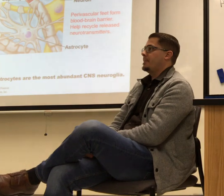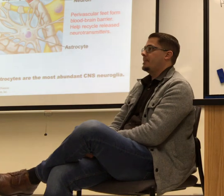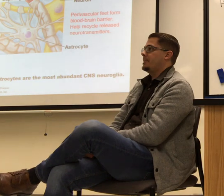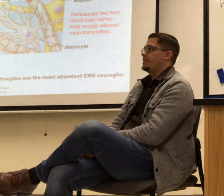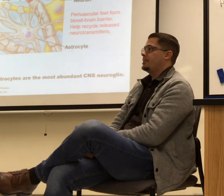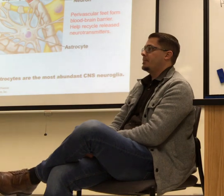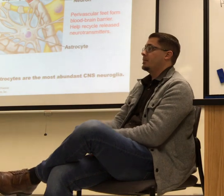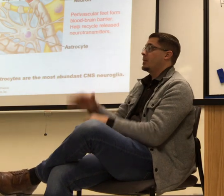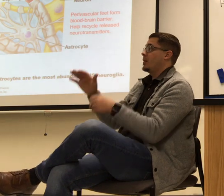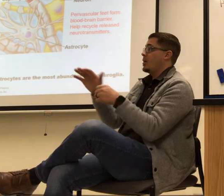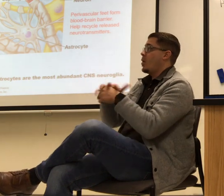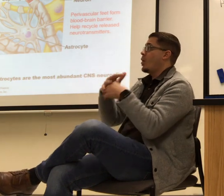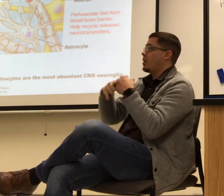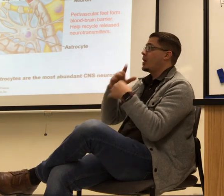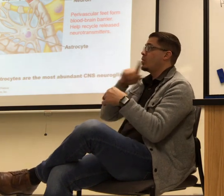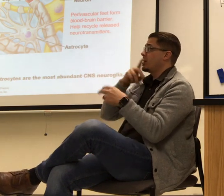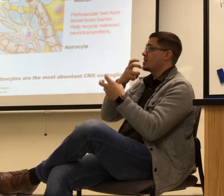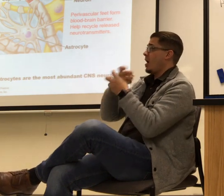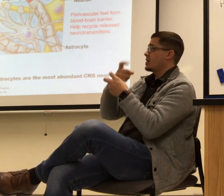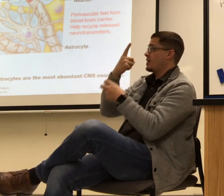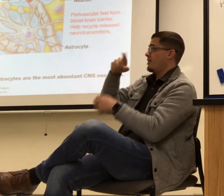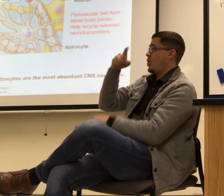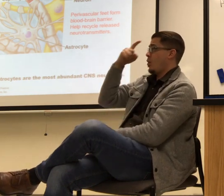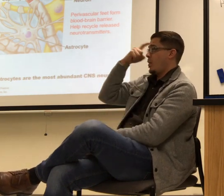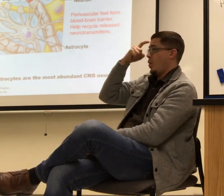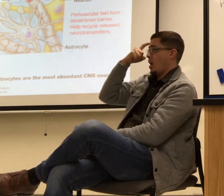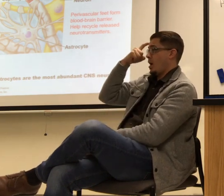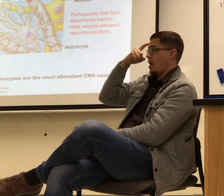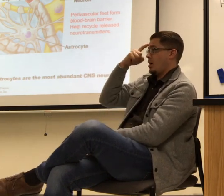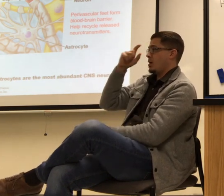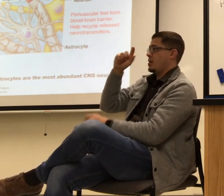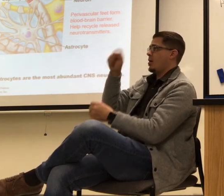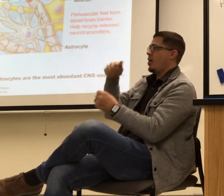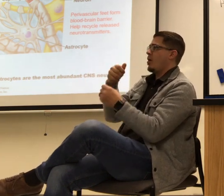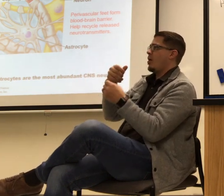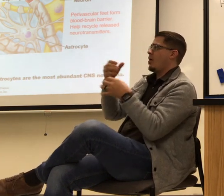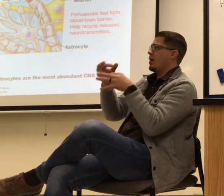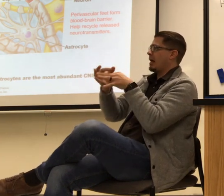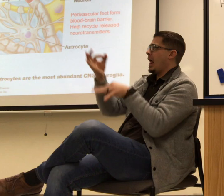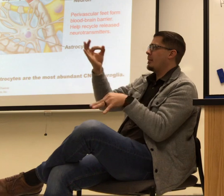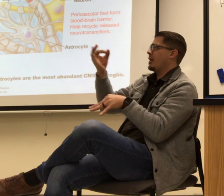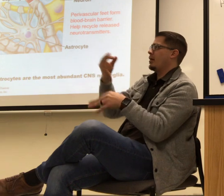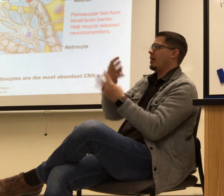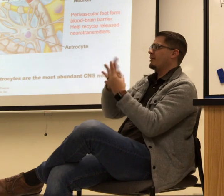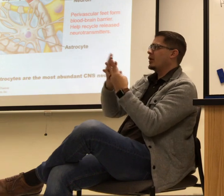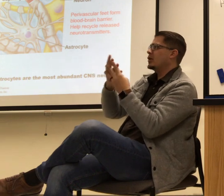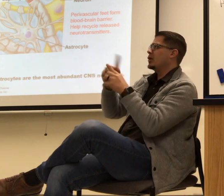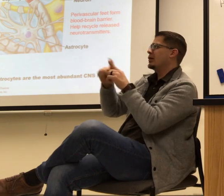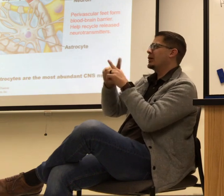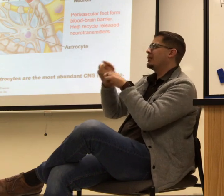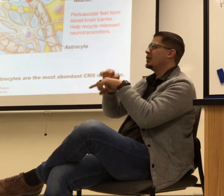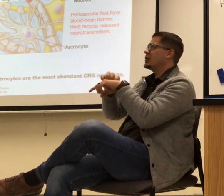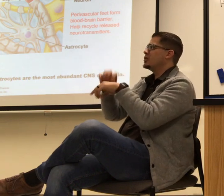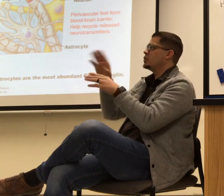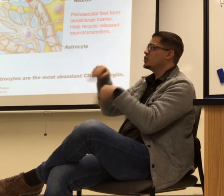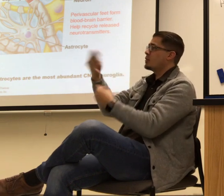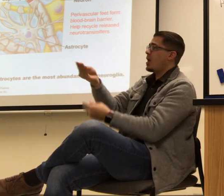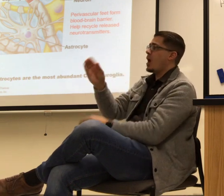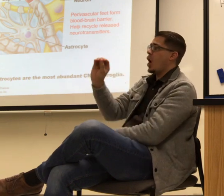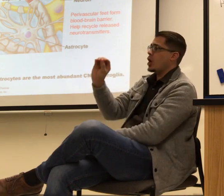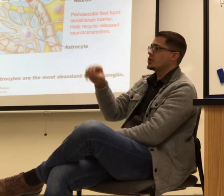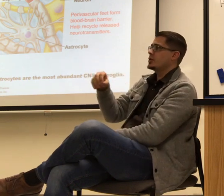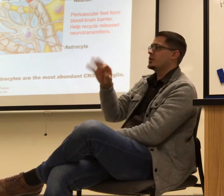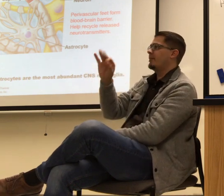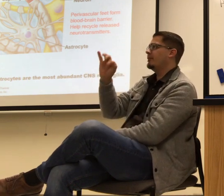Whole blood is actually toxic to the brain. Now, all capillaries, they kind of filter to different tissues to supply oxygen and